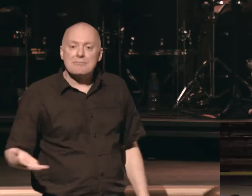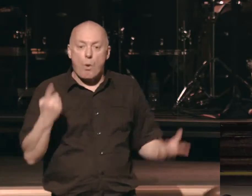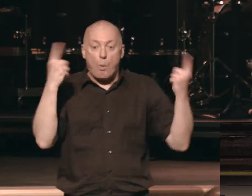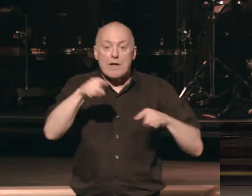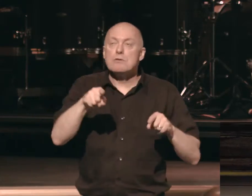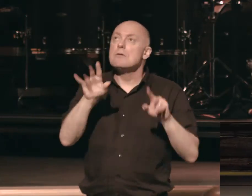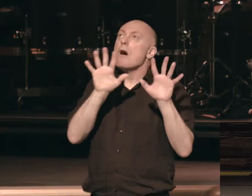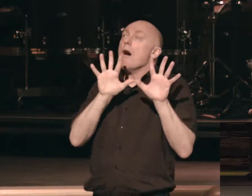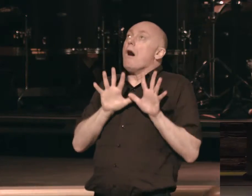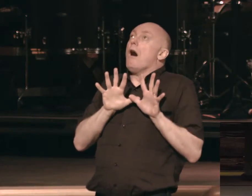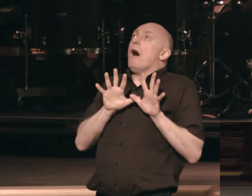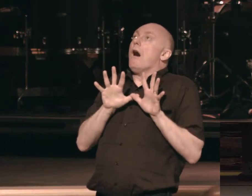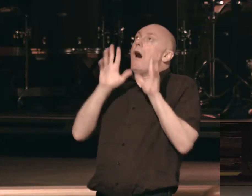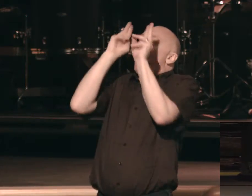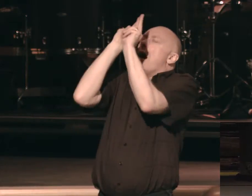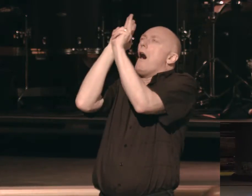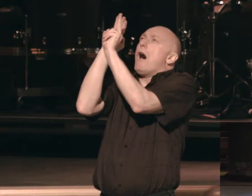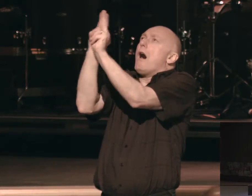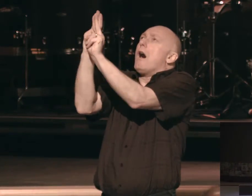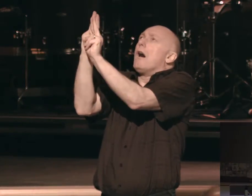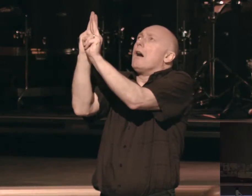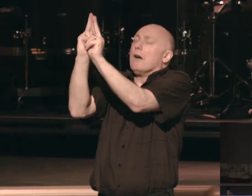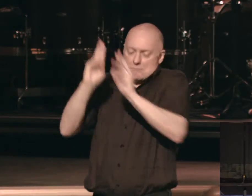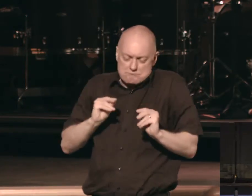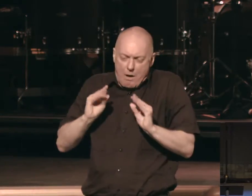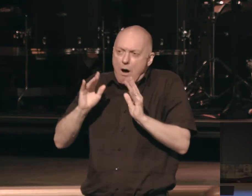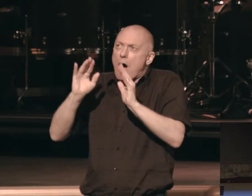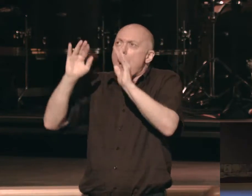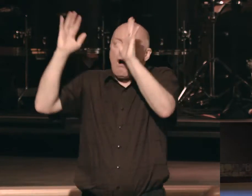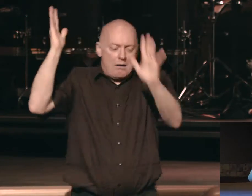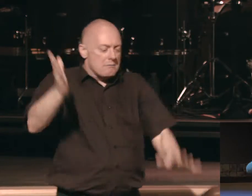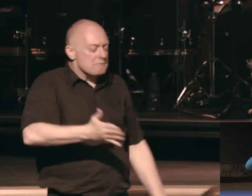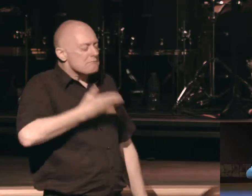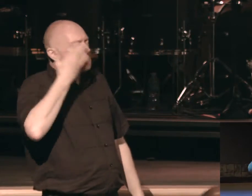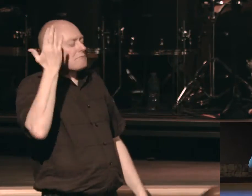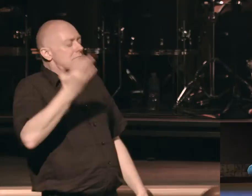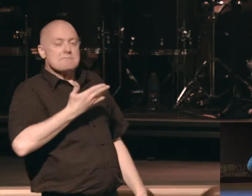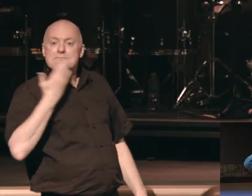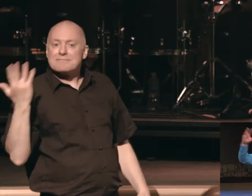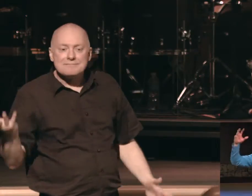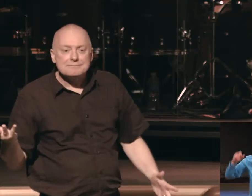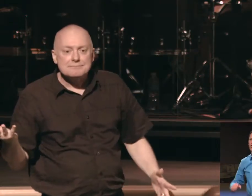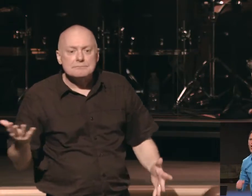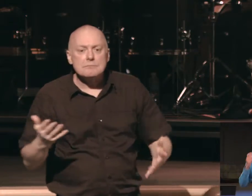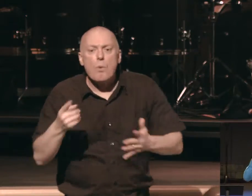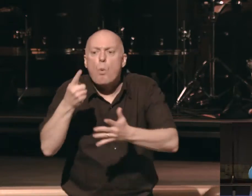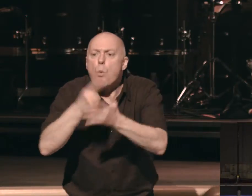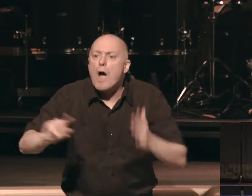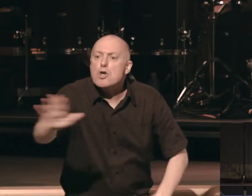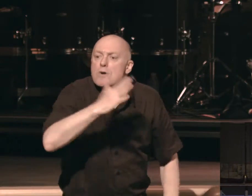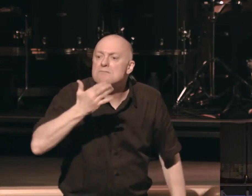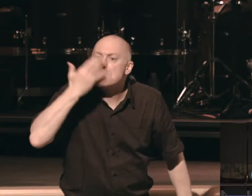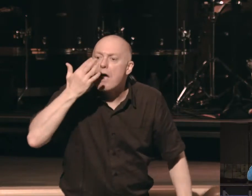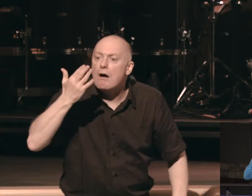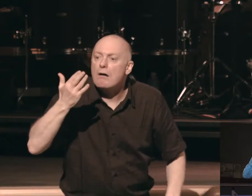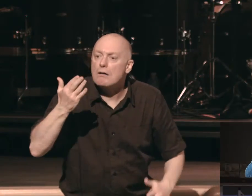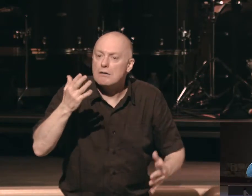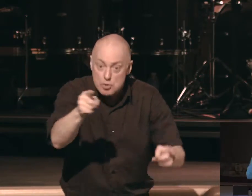revered and honored. What an image that is. I wonder, what aroma is lifting up from us today to the Lord?